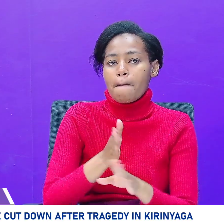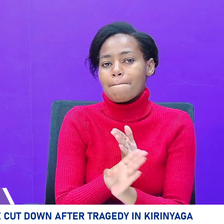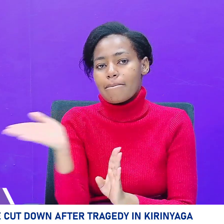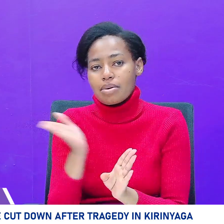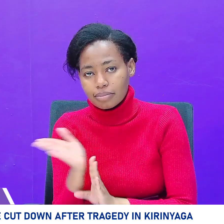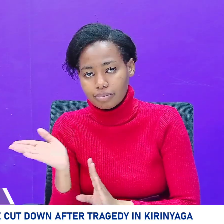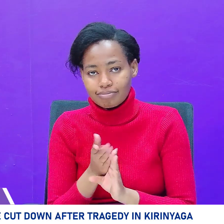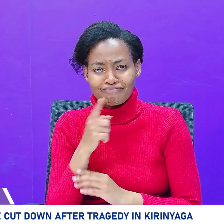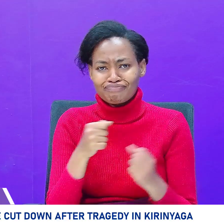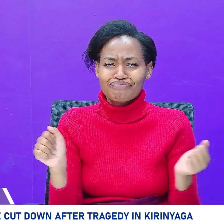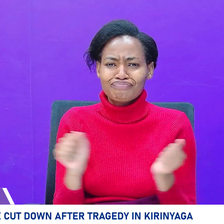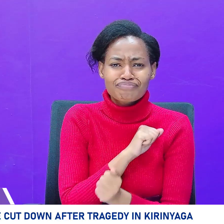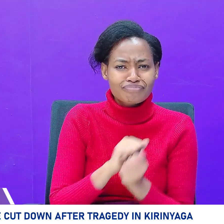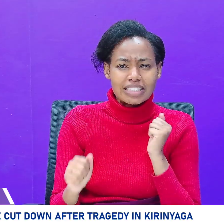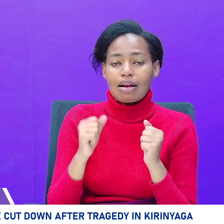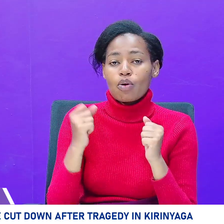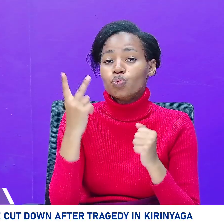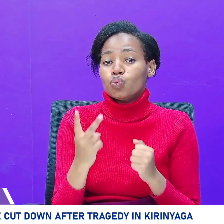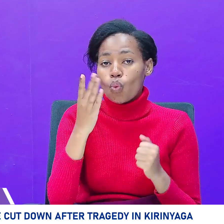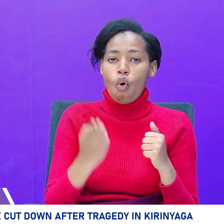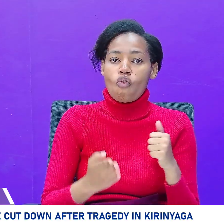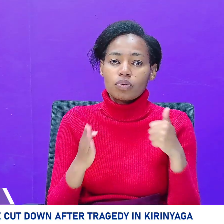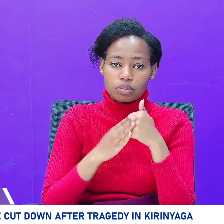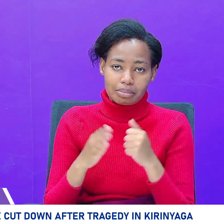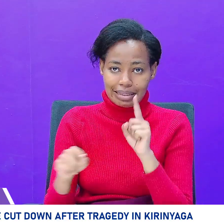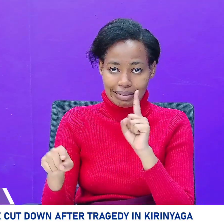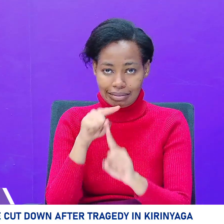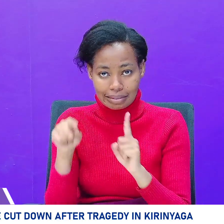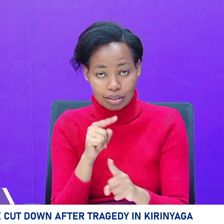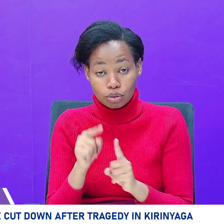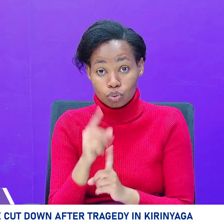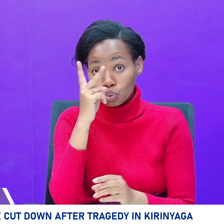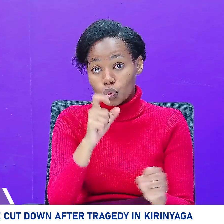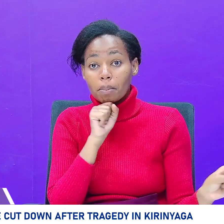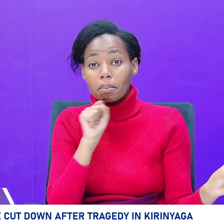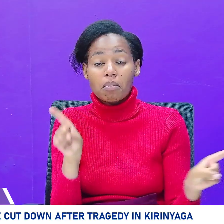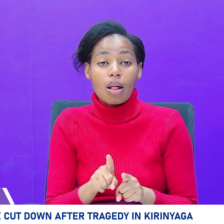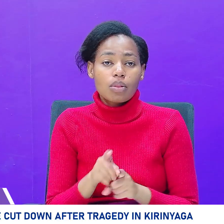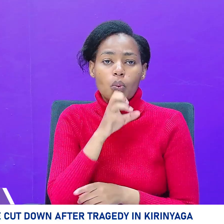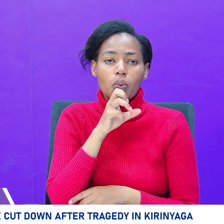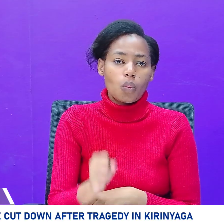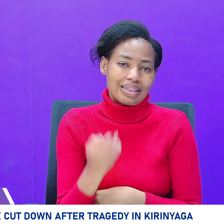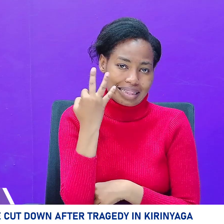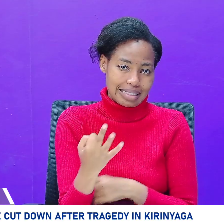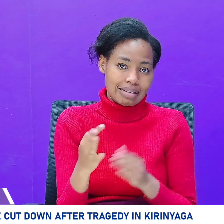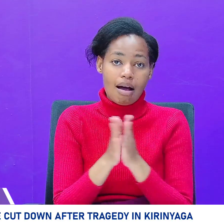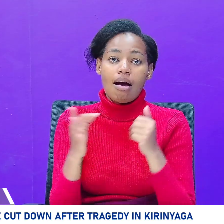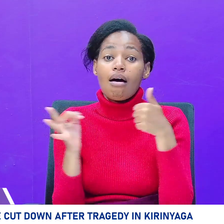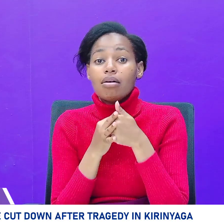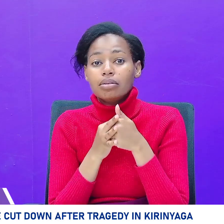branches collapsed on the 2nd of September, killing two brothers aged 3 and 8.